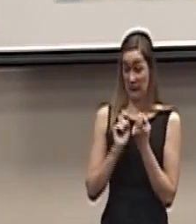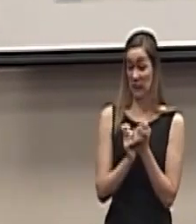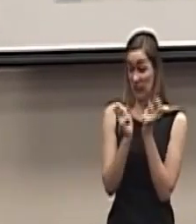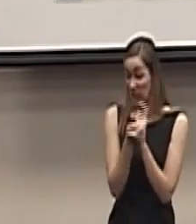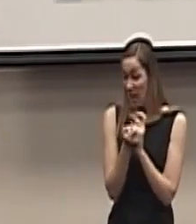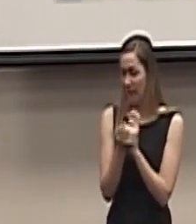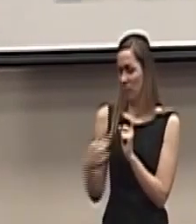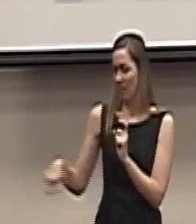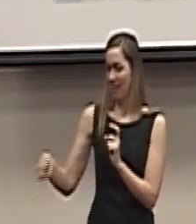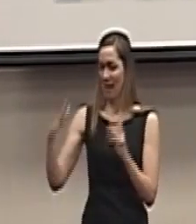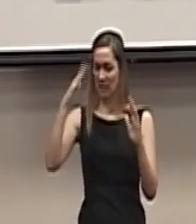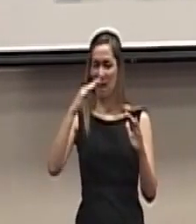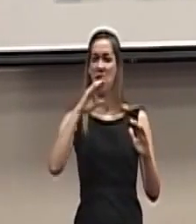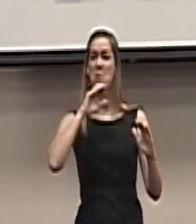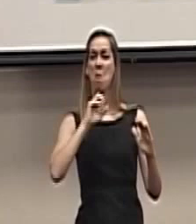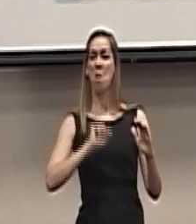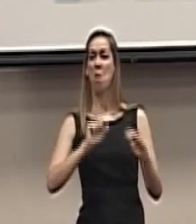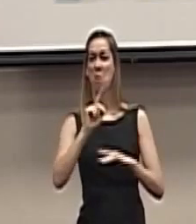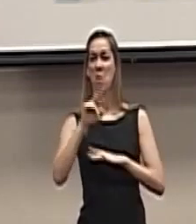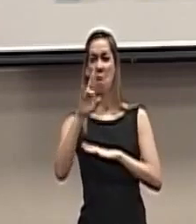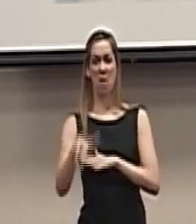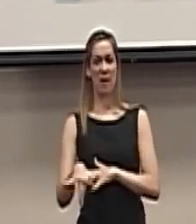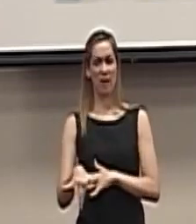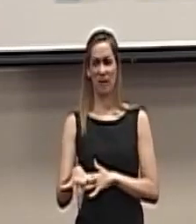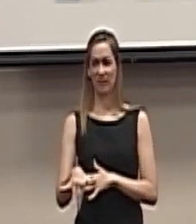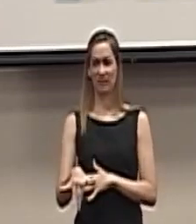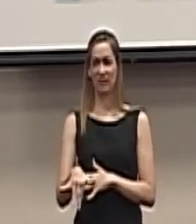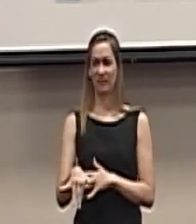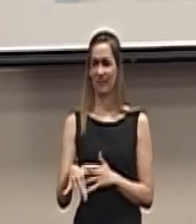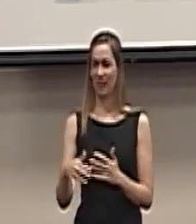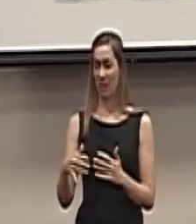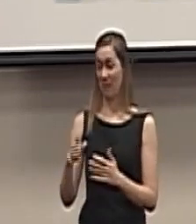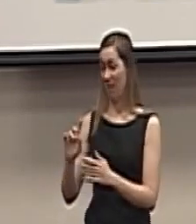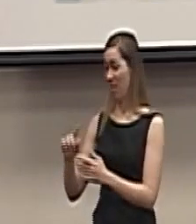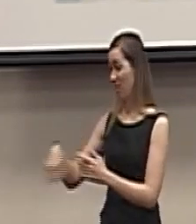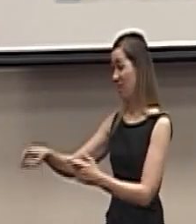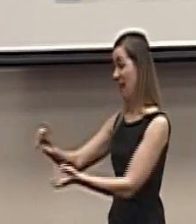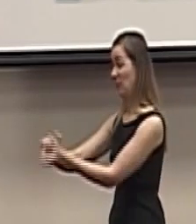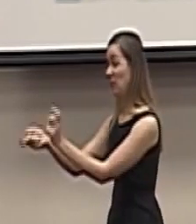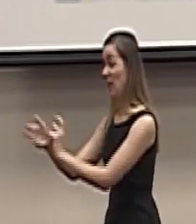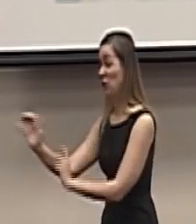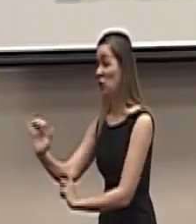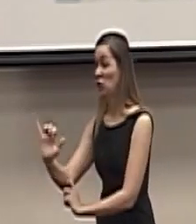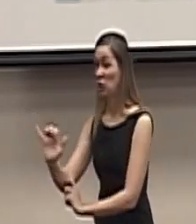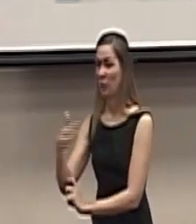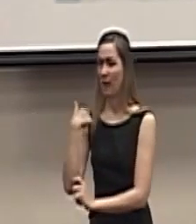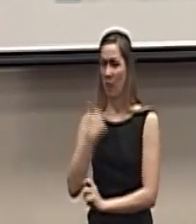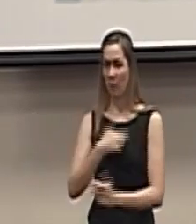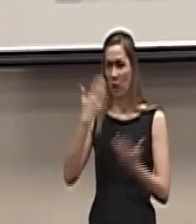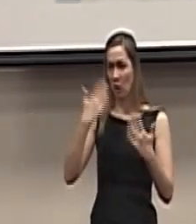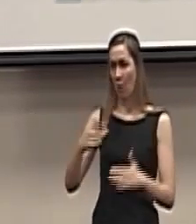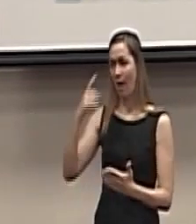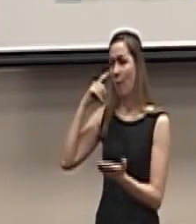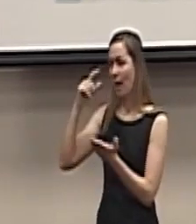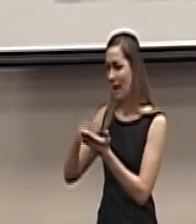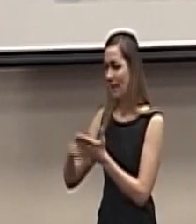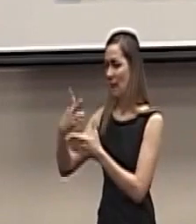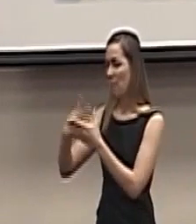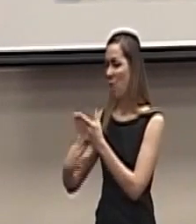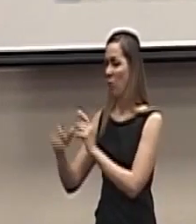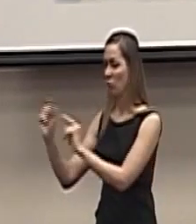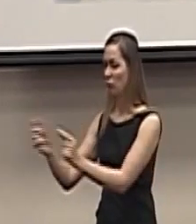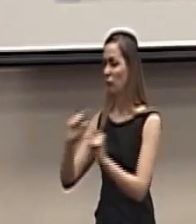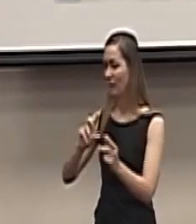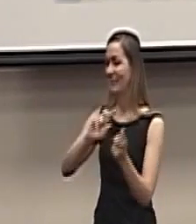interesting? You change, and they change as well. There's change on both sides. And sometimes neither one of us are willing to acknowledge or recognize that. That's good. Paul, did you have